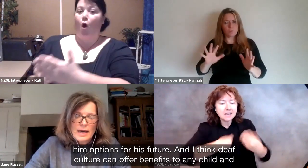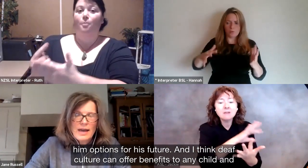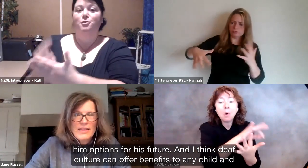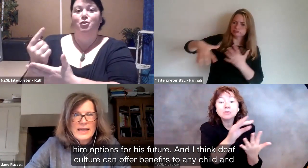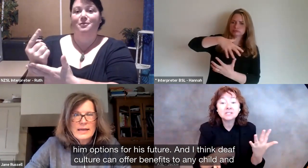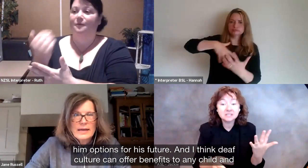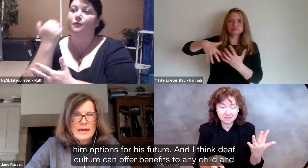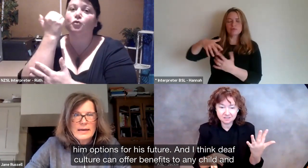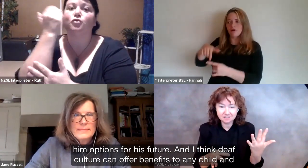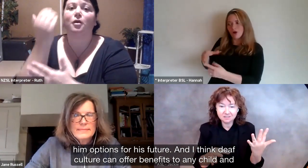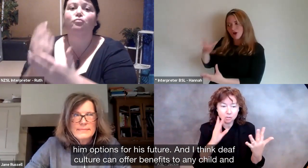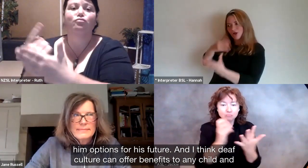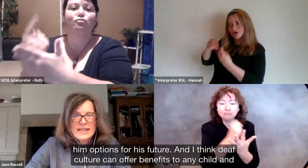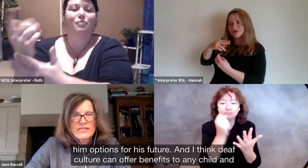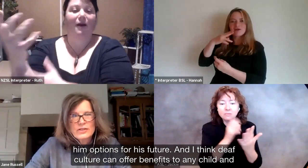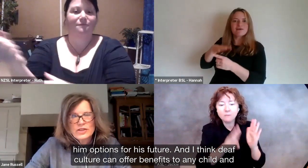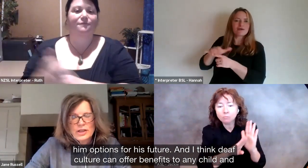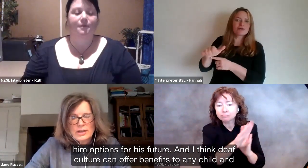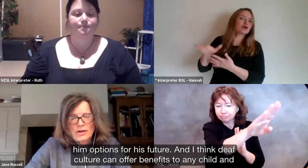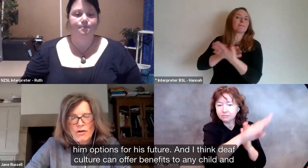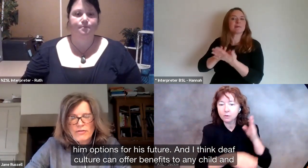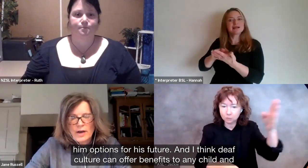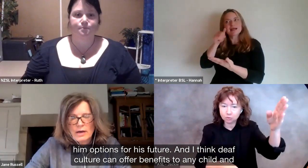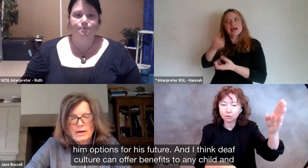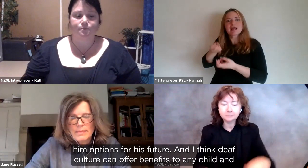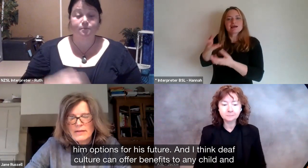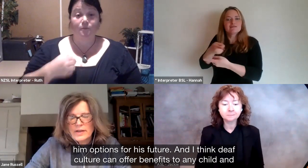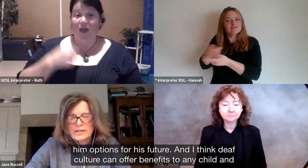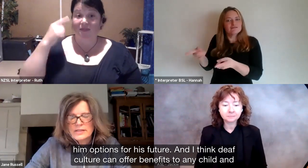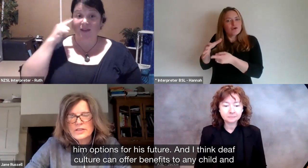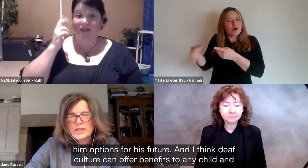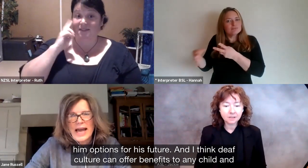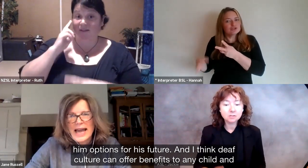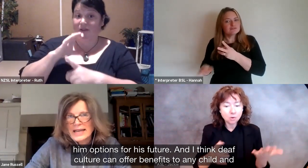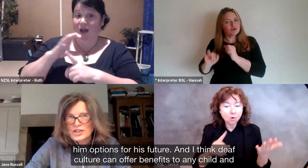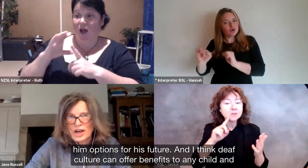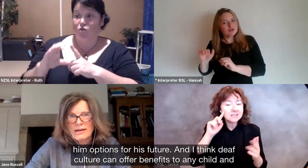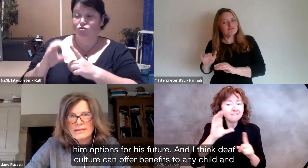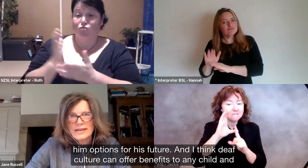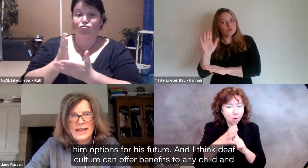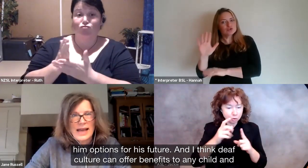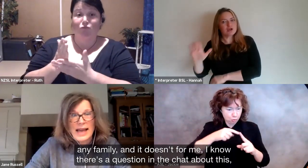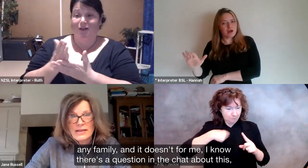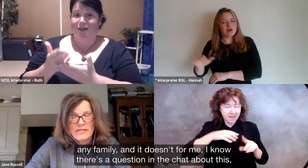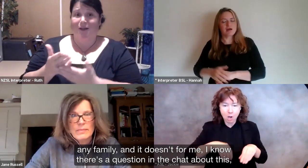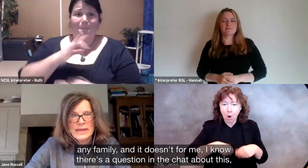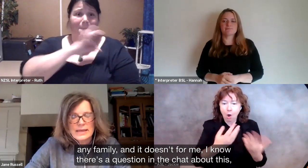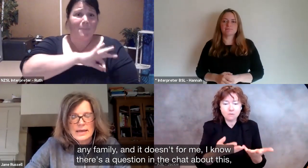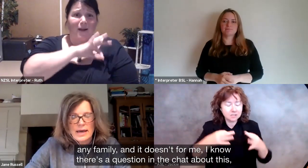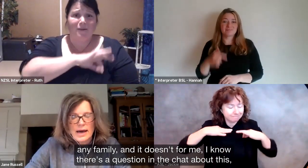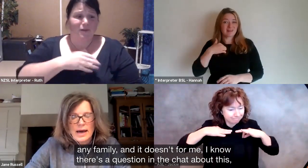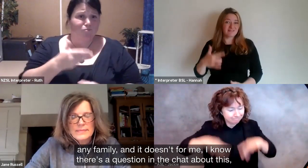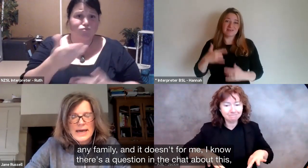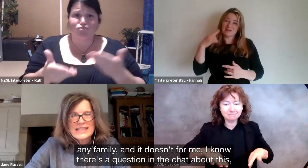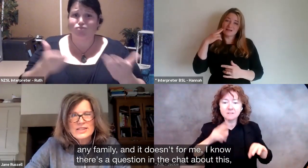And I think deaf culture can offer benefits to any child and any family.